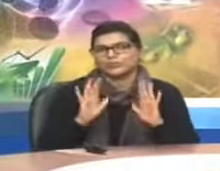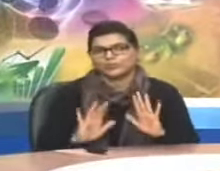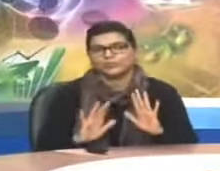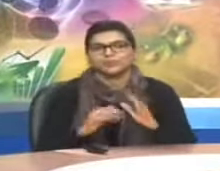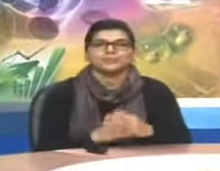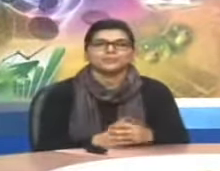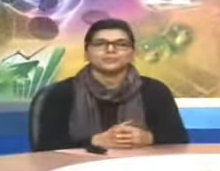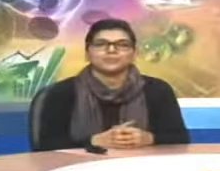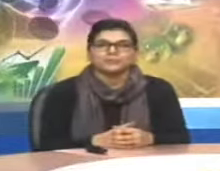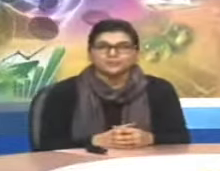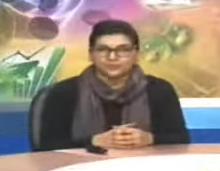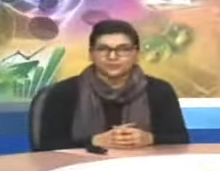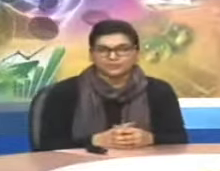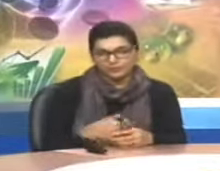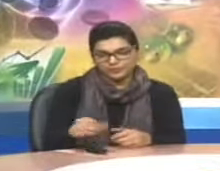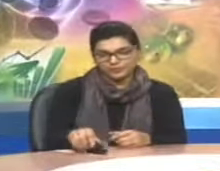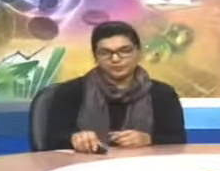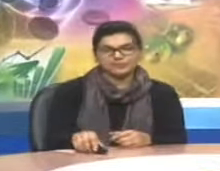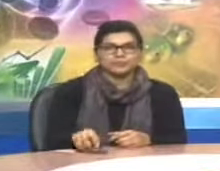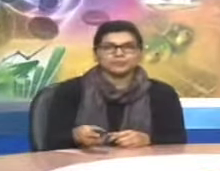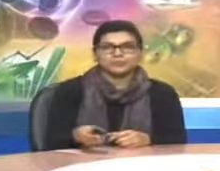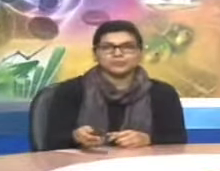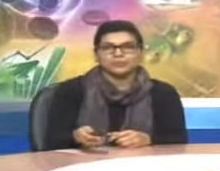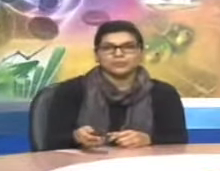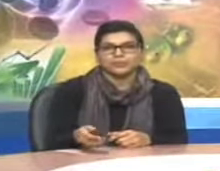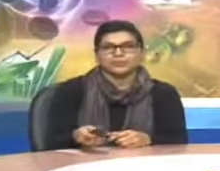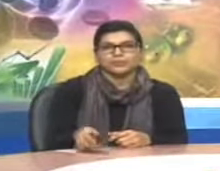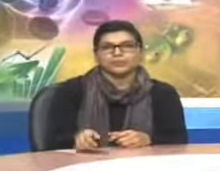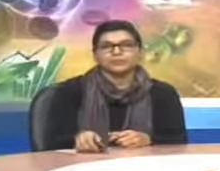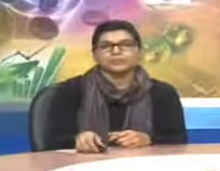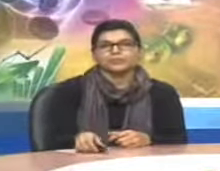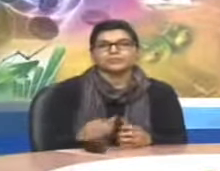so it is a possible thing which can be done.